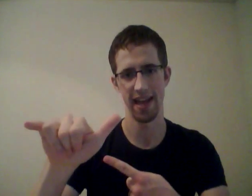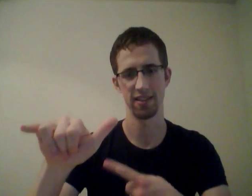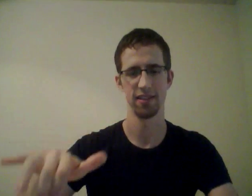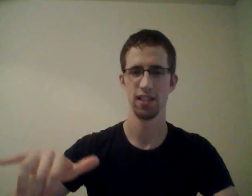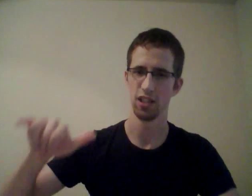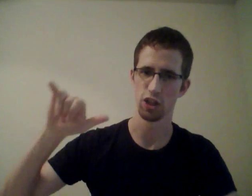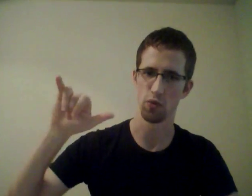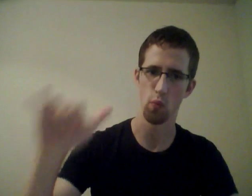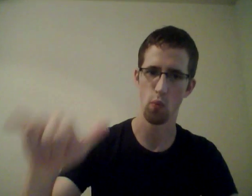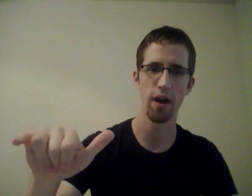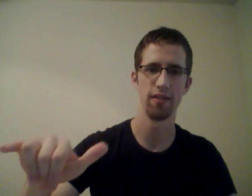That. Just one